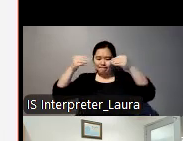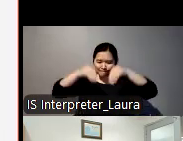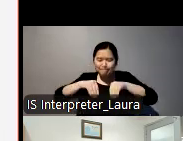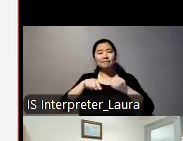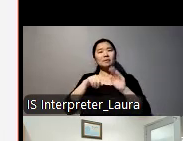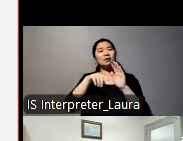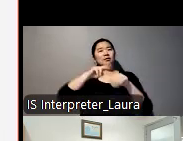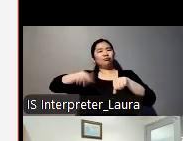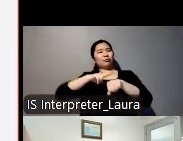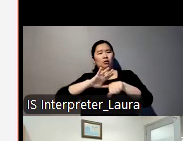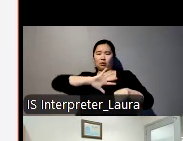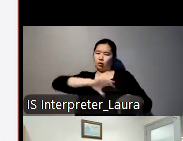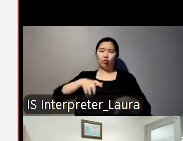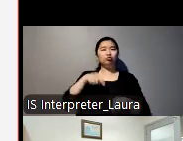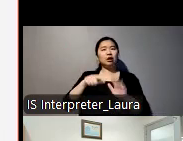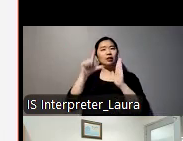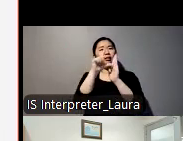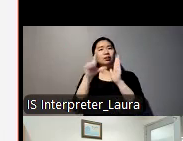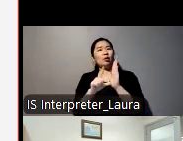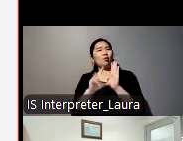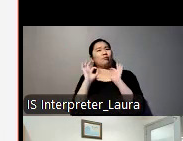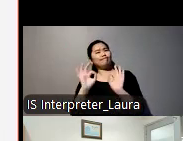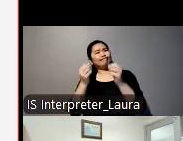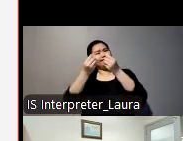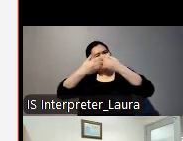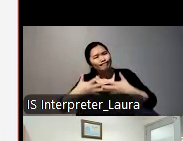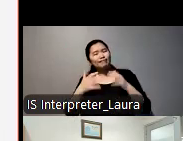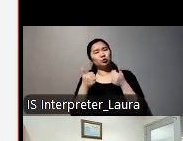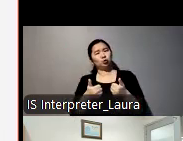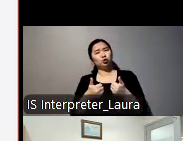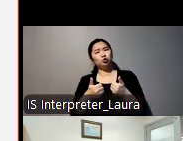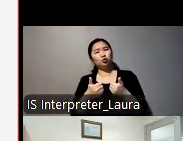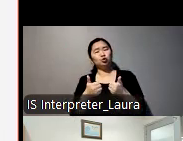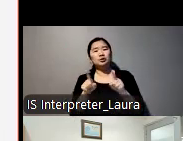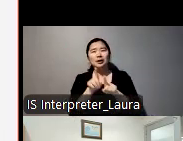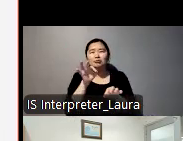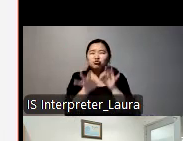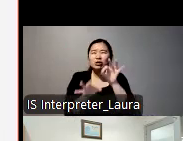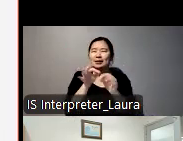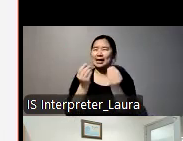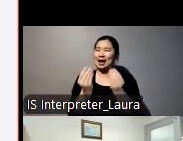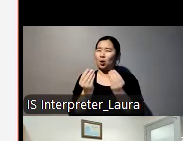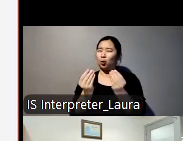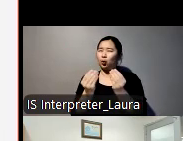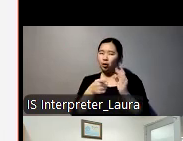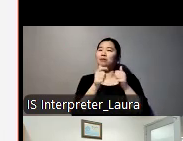reallocation, and power balance between the mental health professionals. I think the